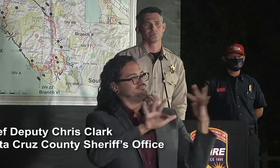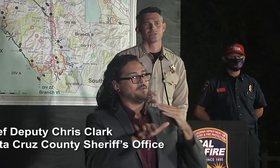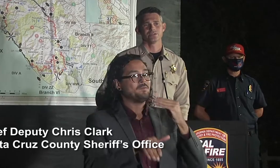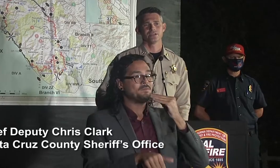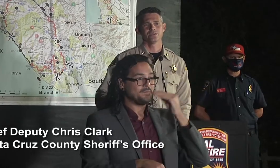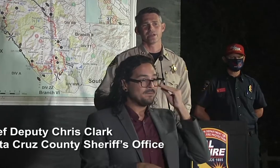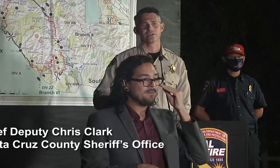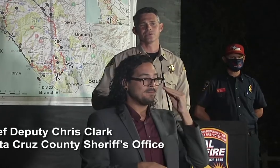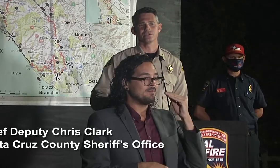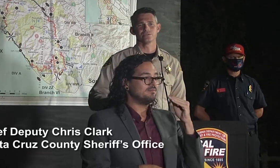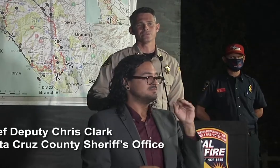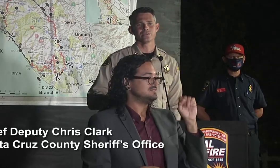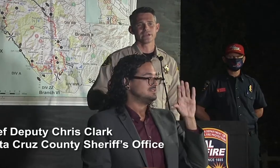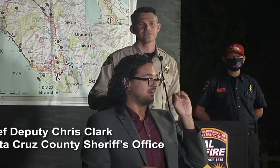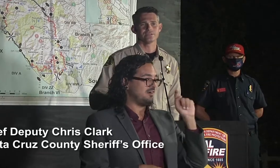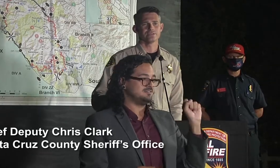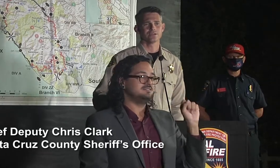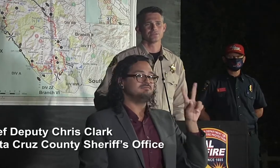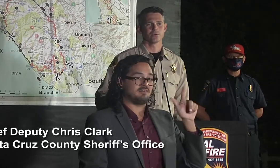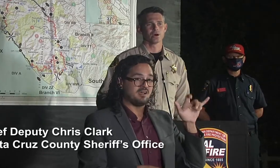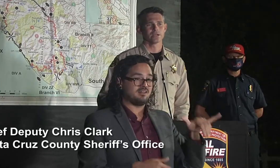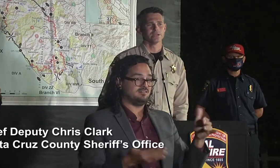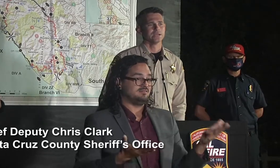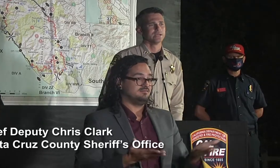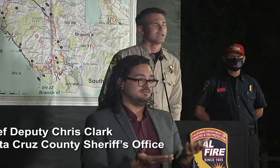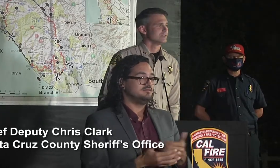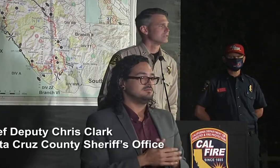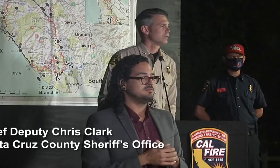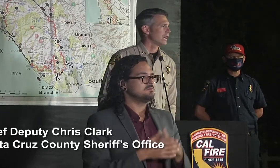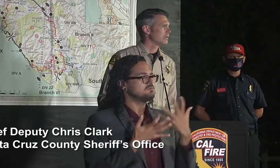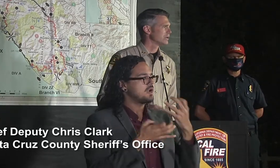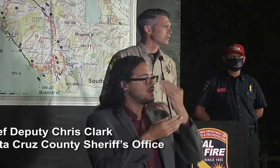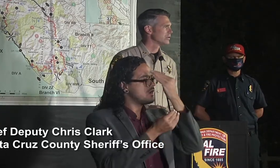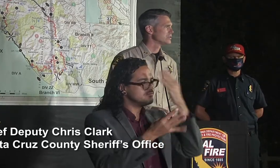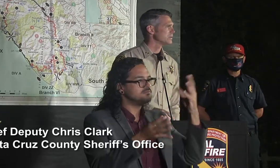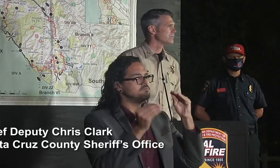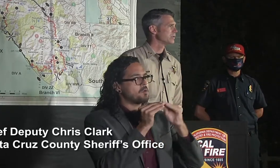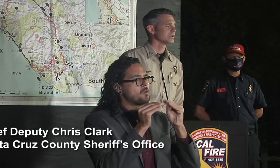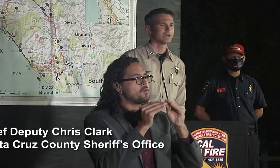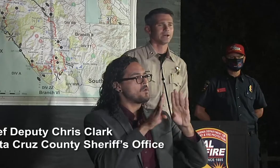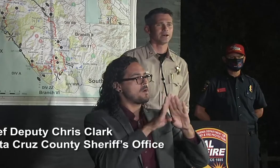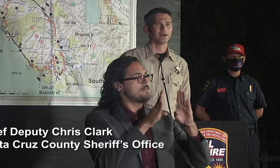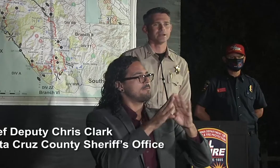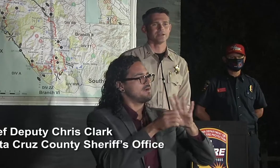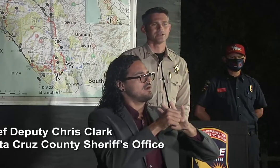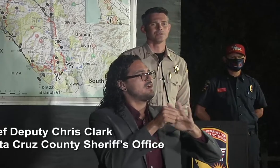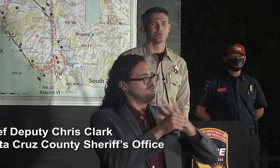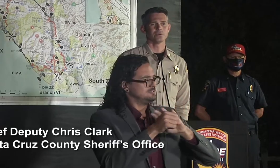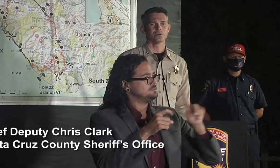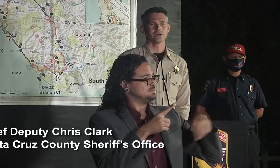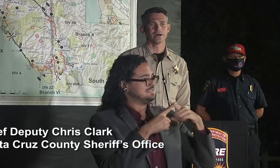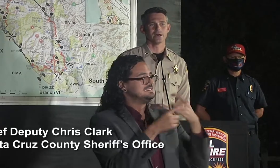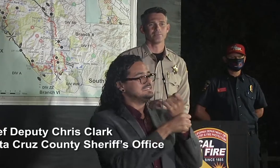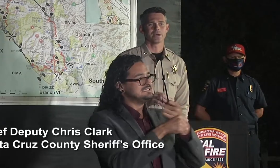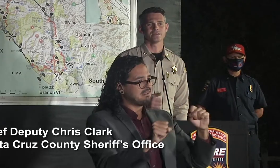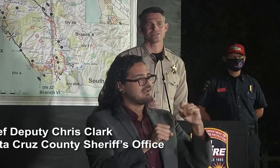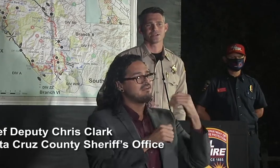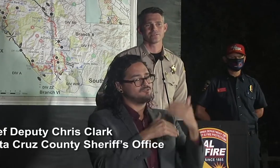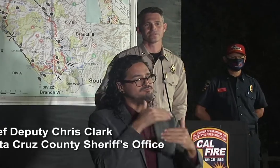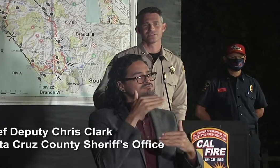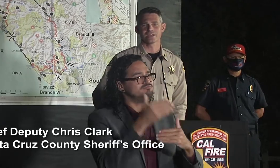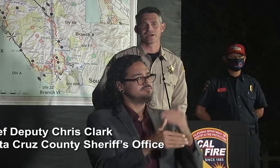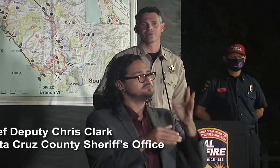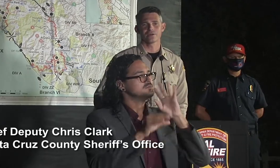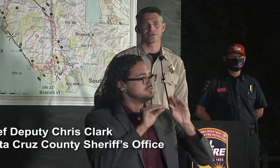we hope to continue that good news as these days go on. And so I would encourage people to pay